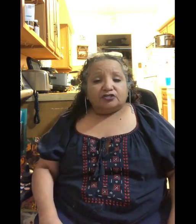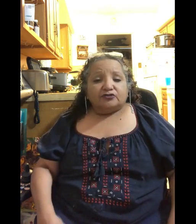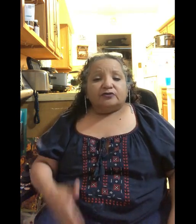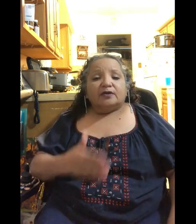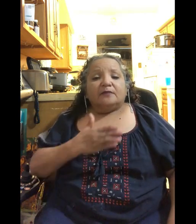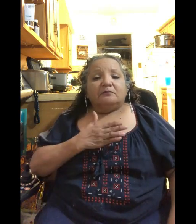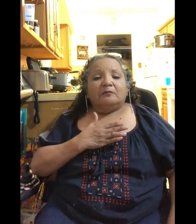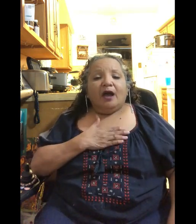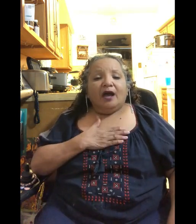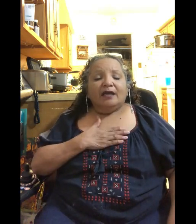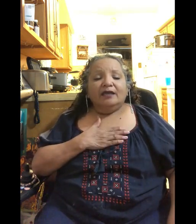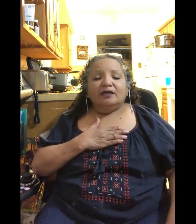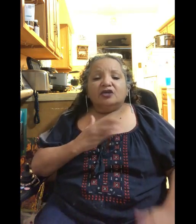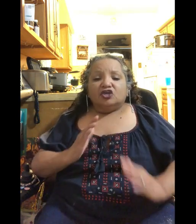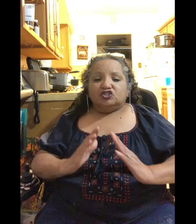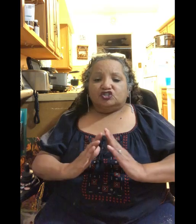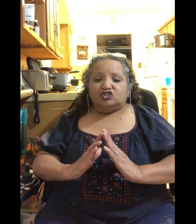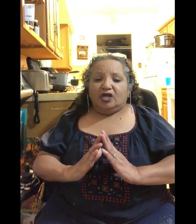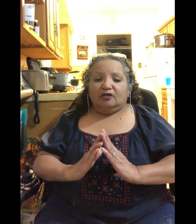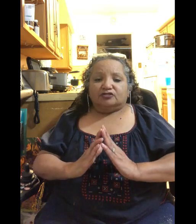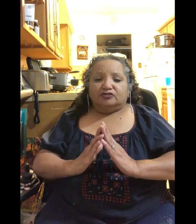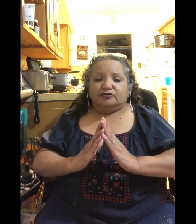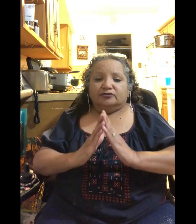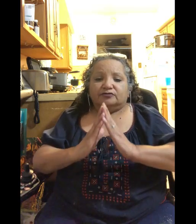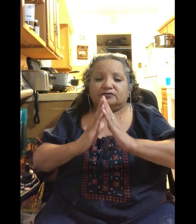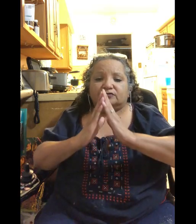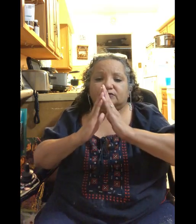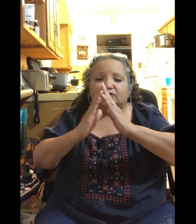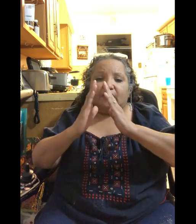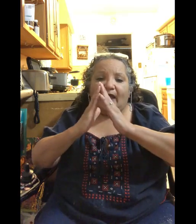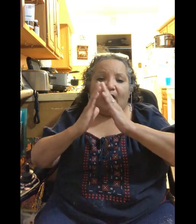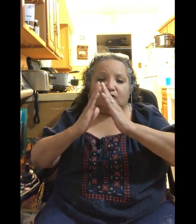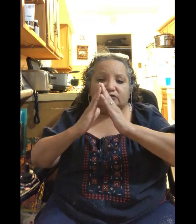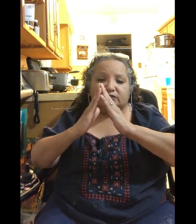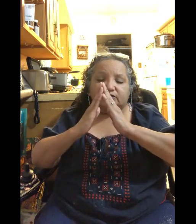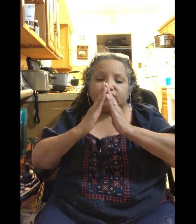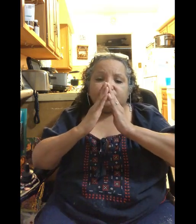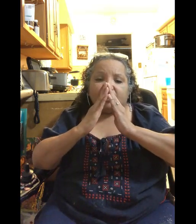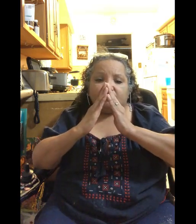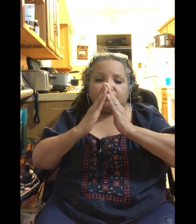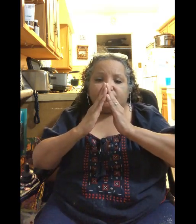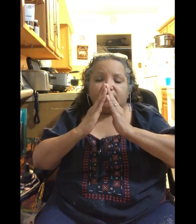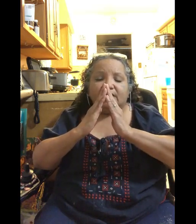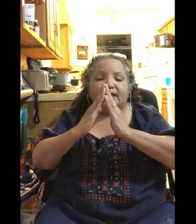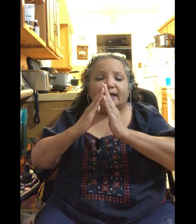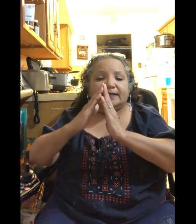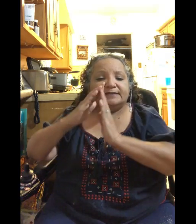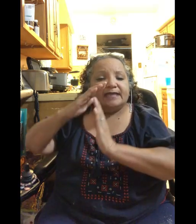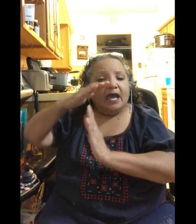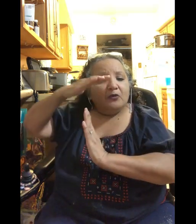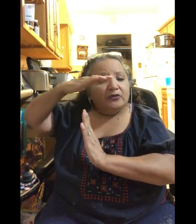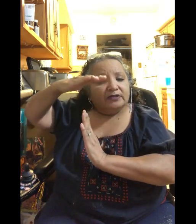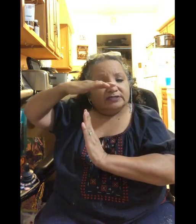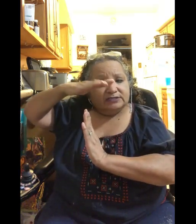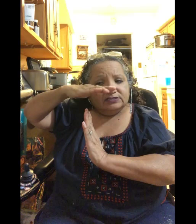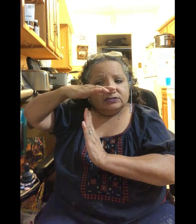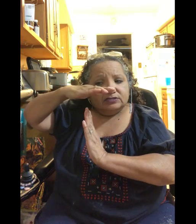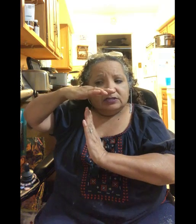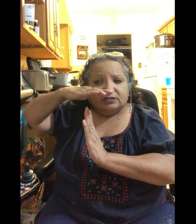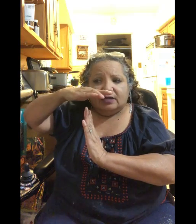shelter. My shelter. Your house is your shelter. And then tower, this is the like